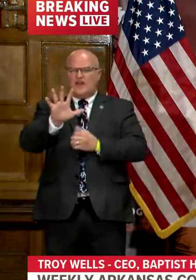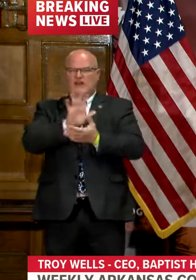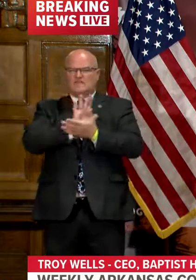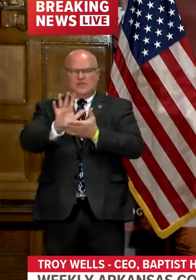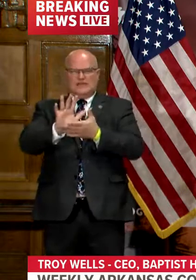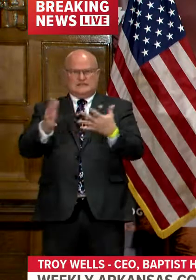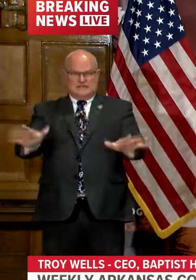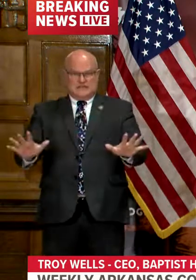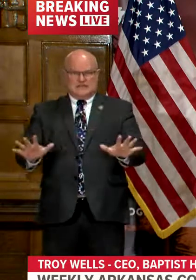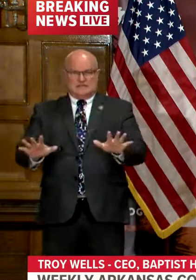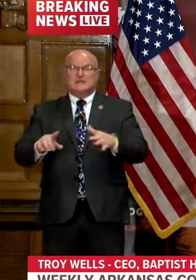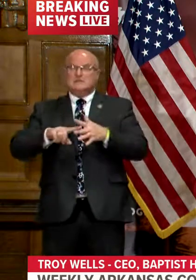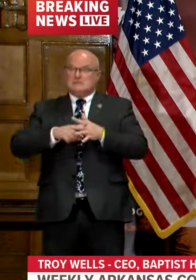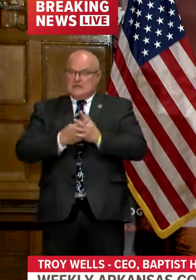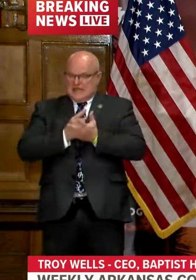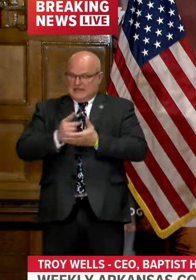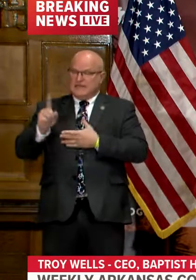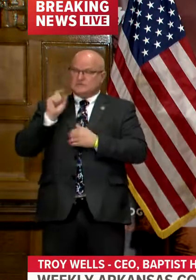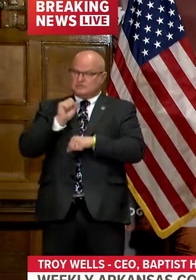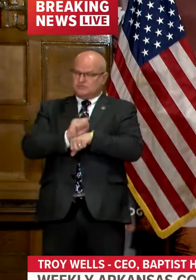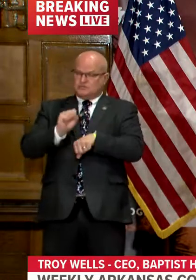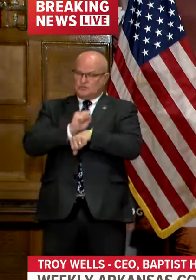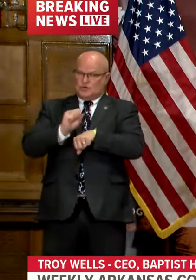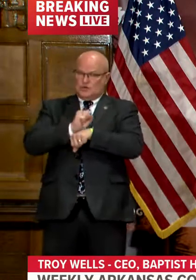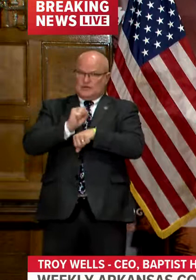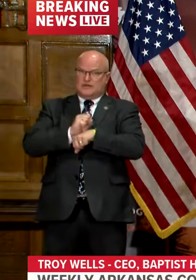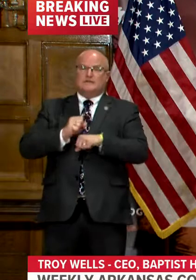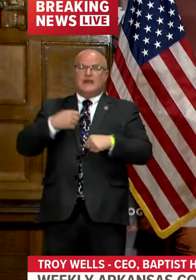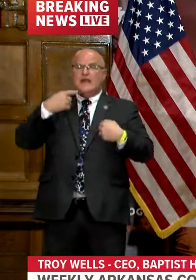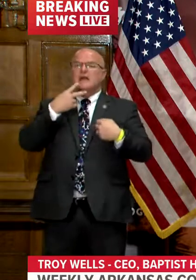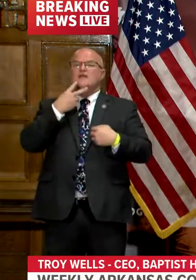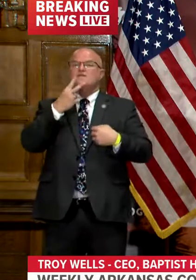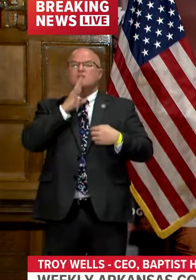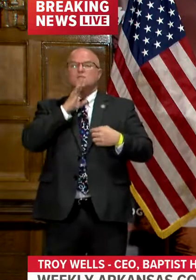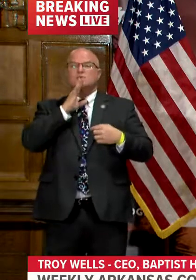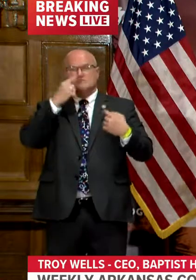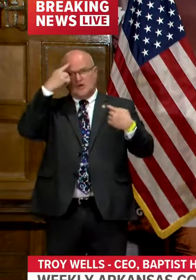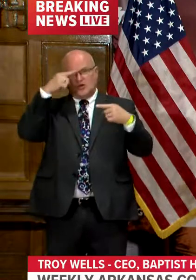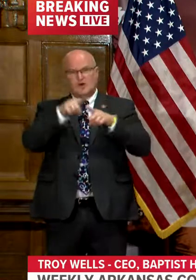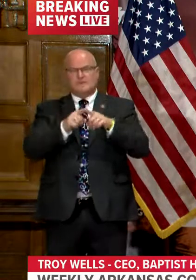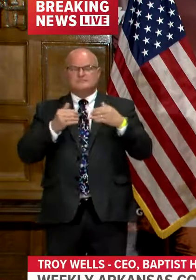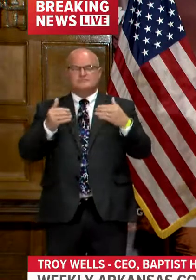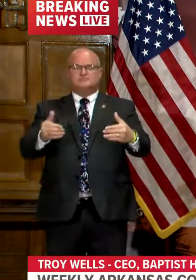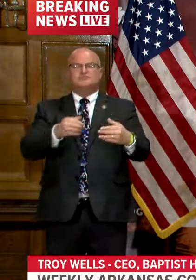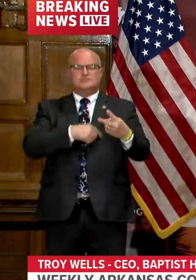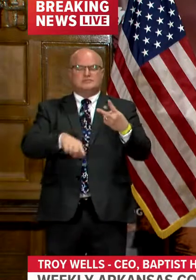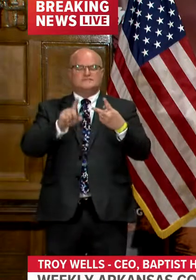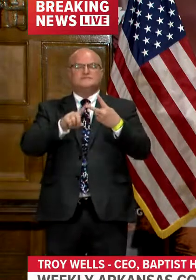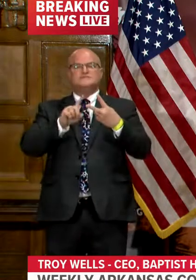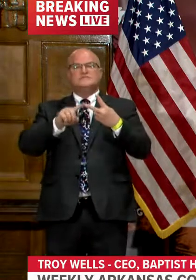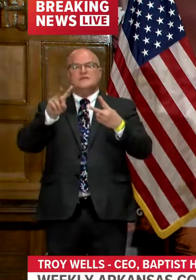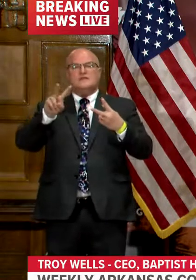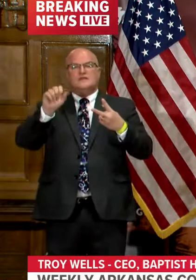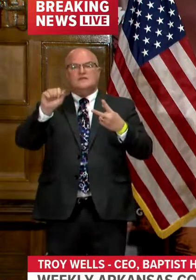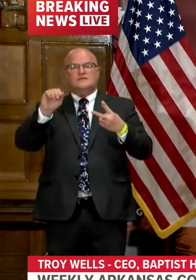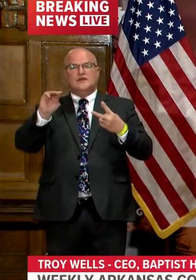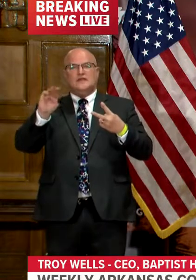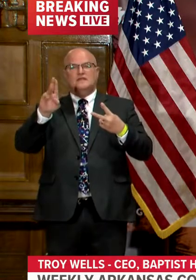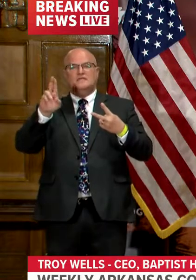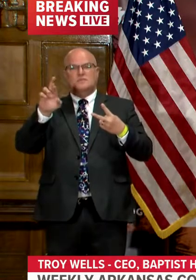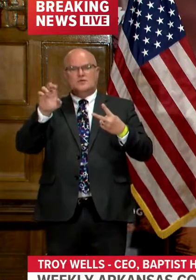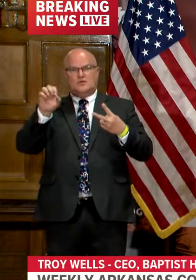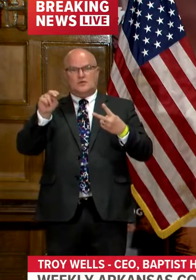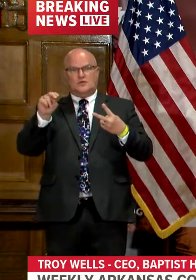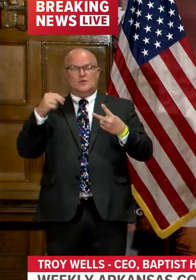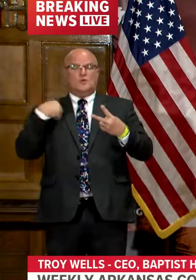complete, but that work began last week once we had verbal agreement to move forward. The Van Buren facility, when we